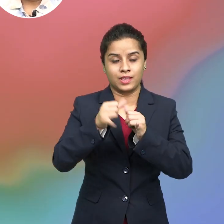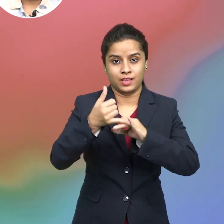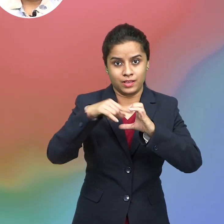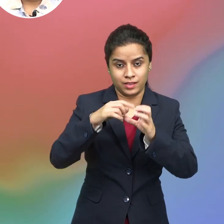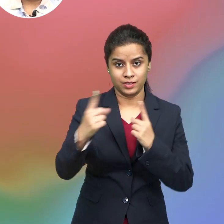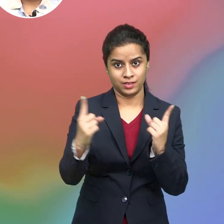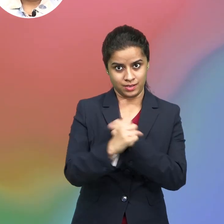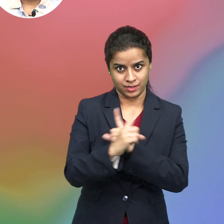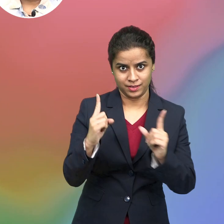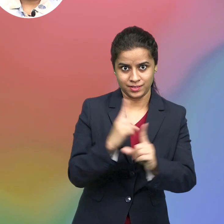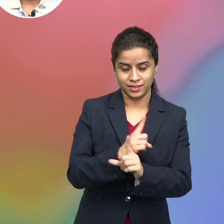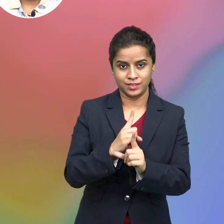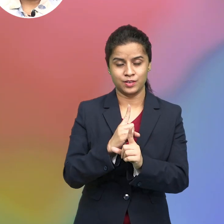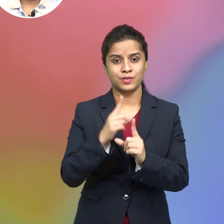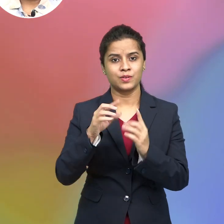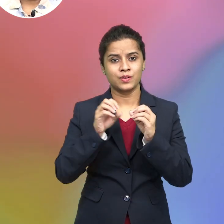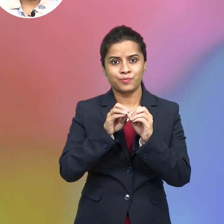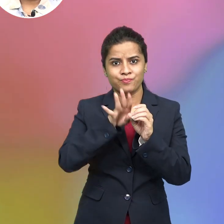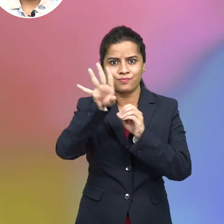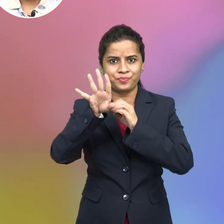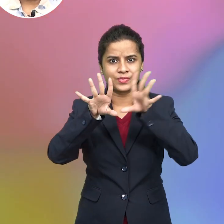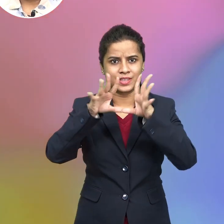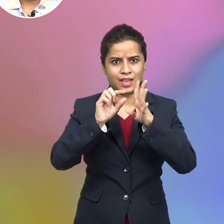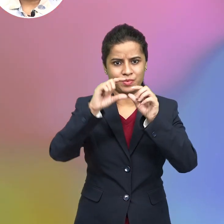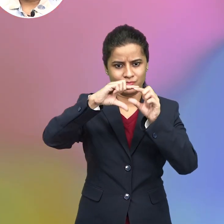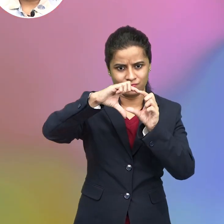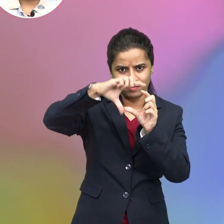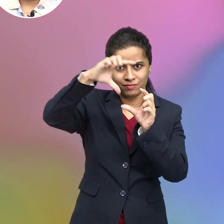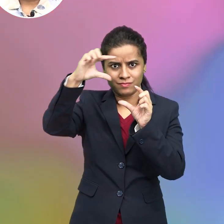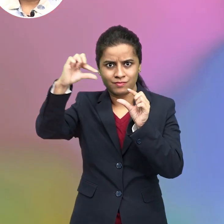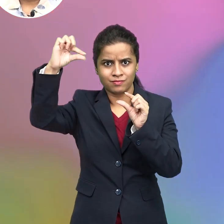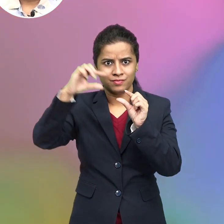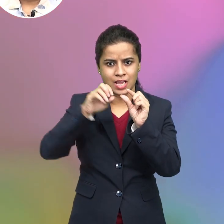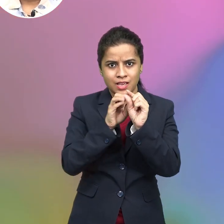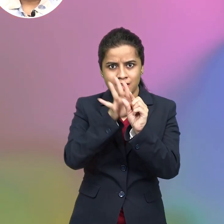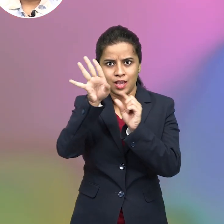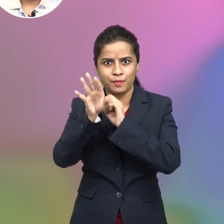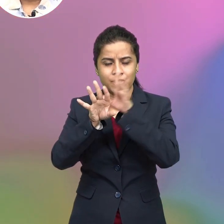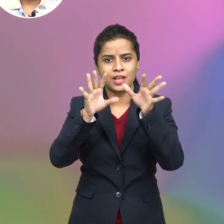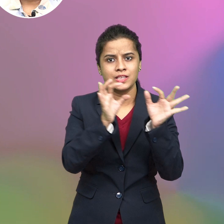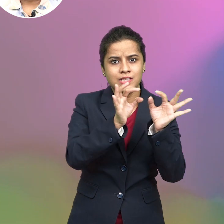Gaseous exchange from capillaries to the cells and back.